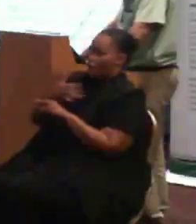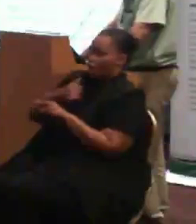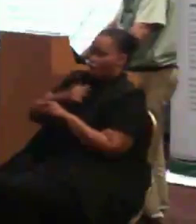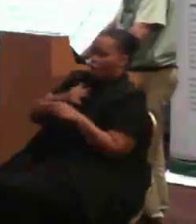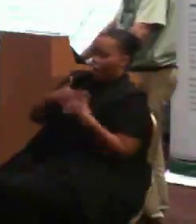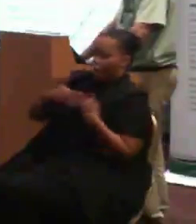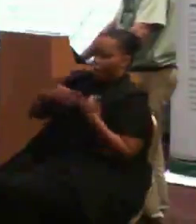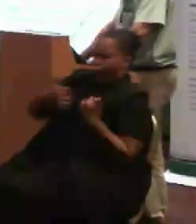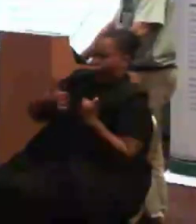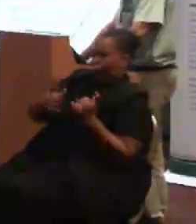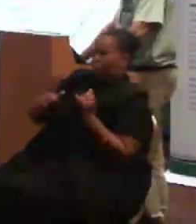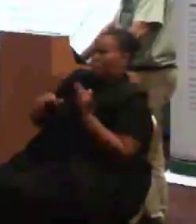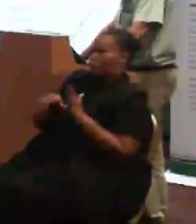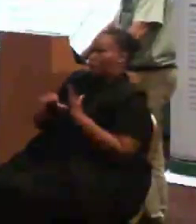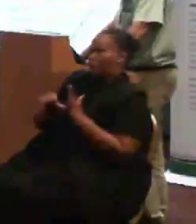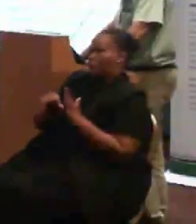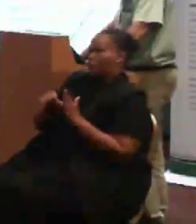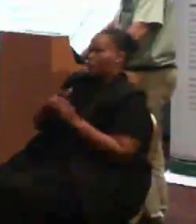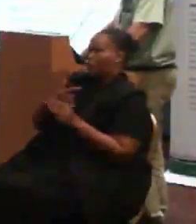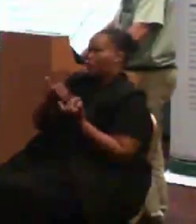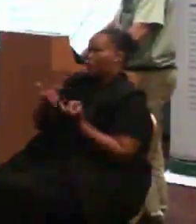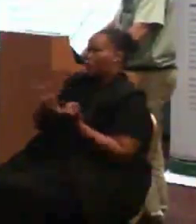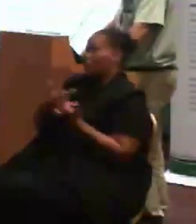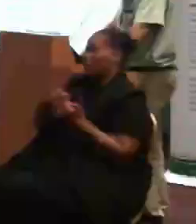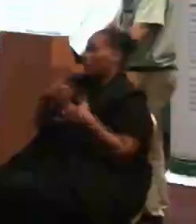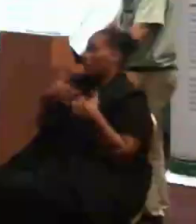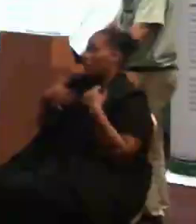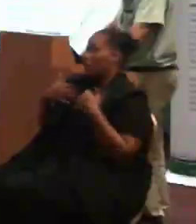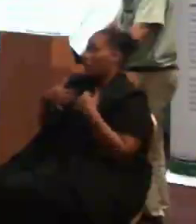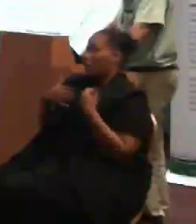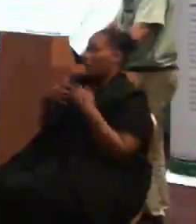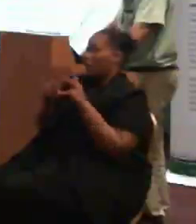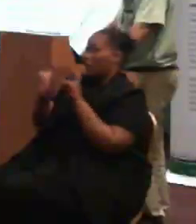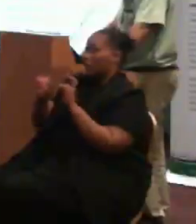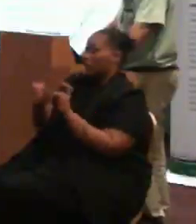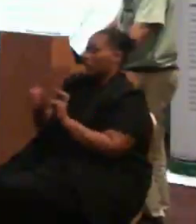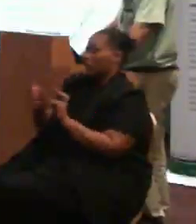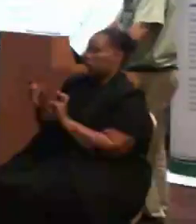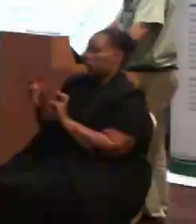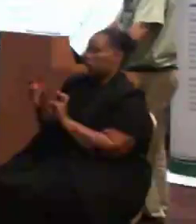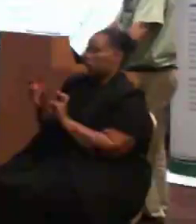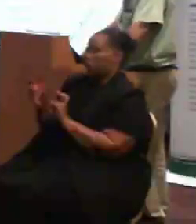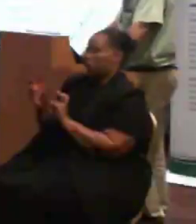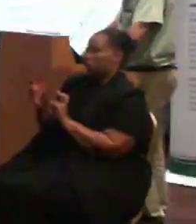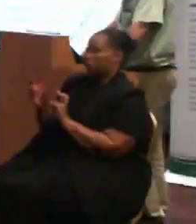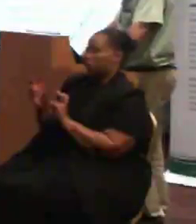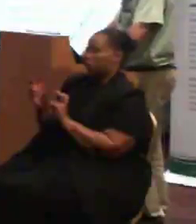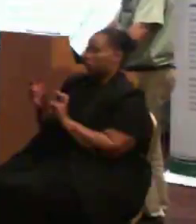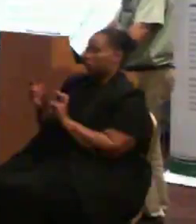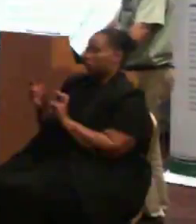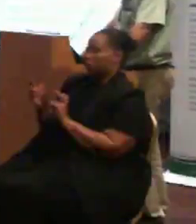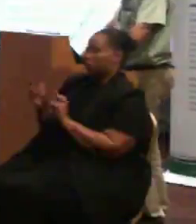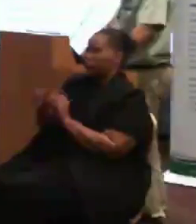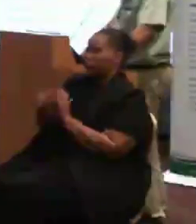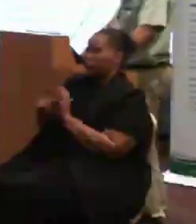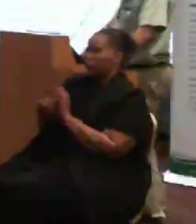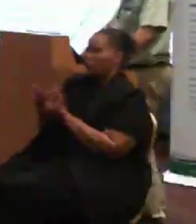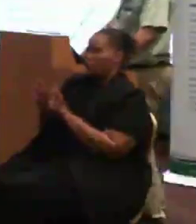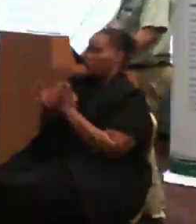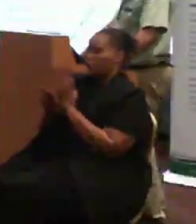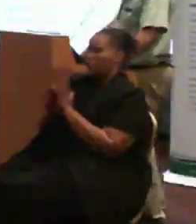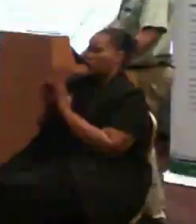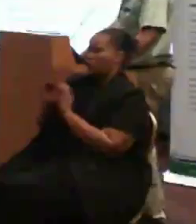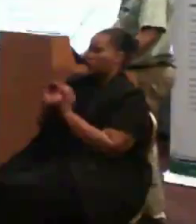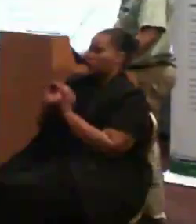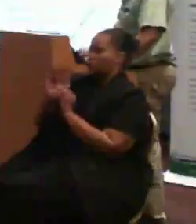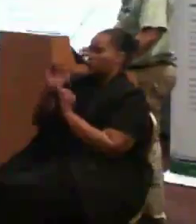consideration as well. And we are highly concerned about the cost of electricity, the above inflation increases, and the